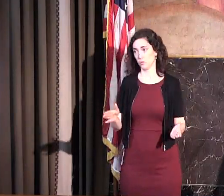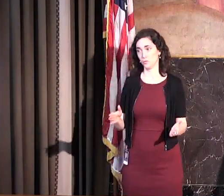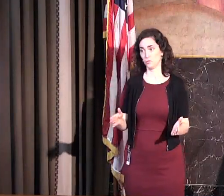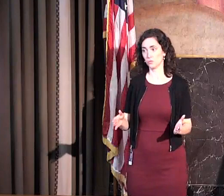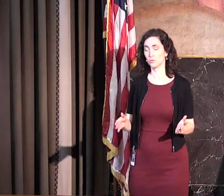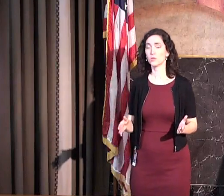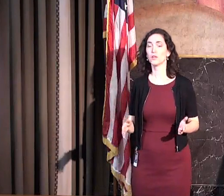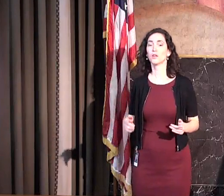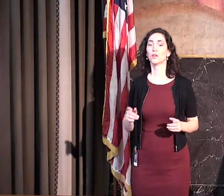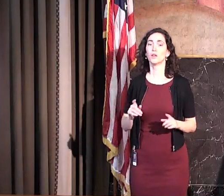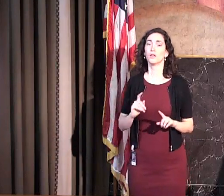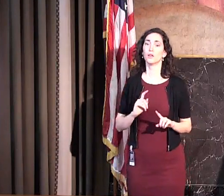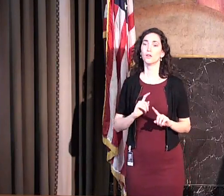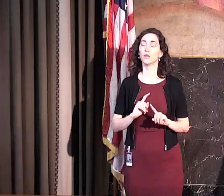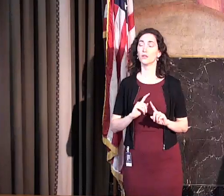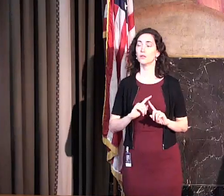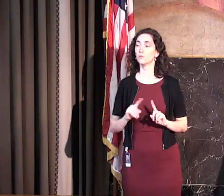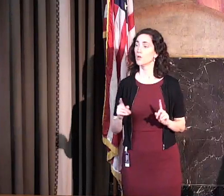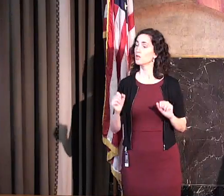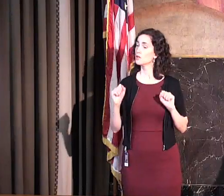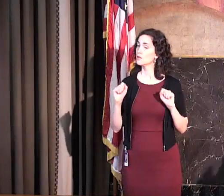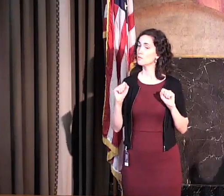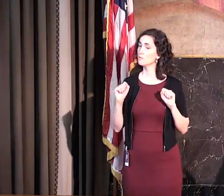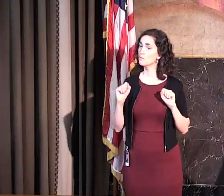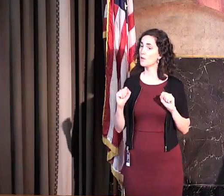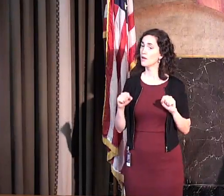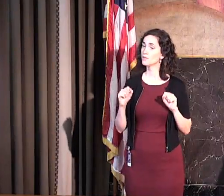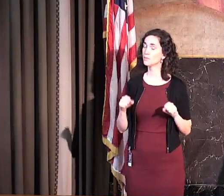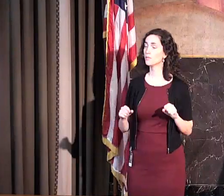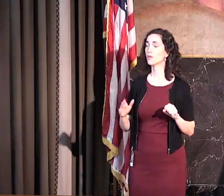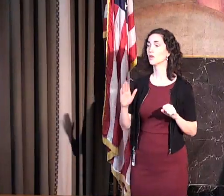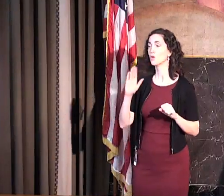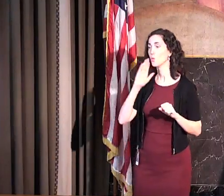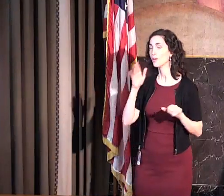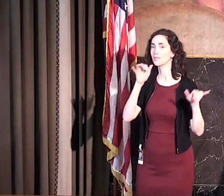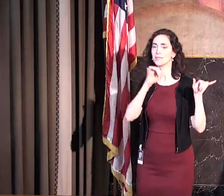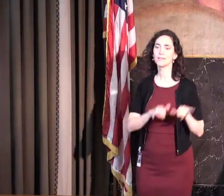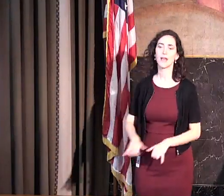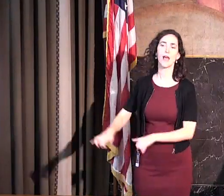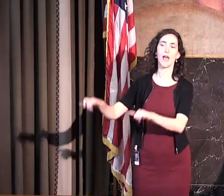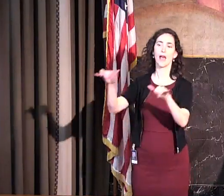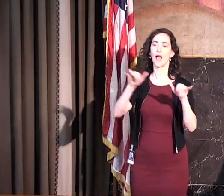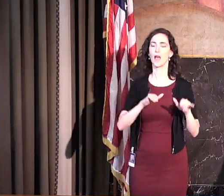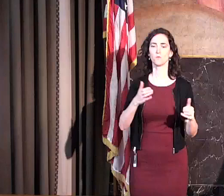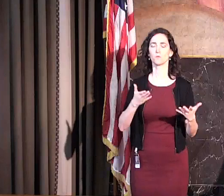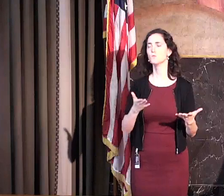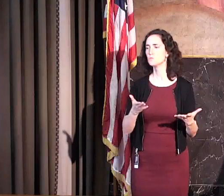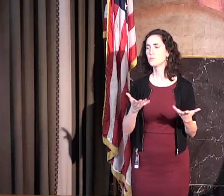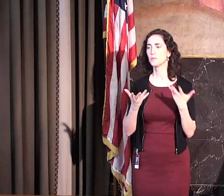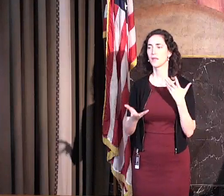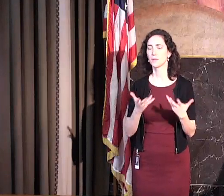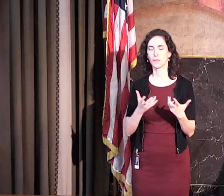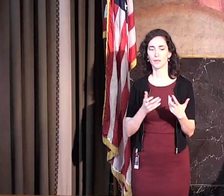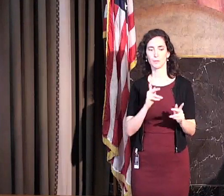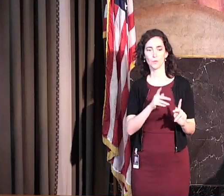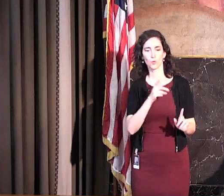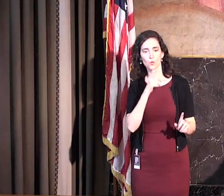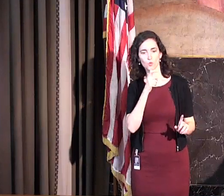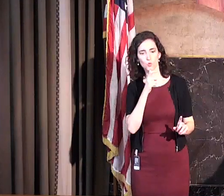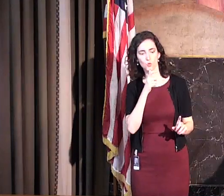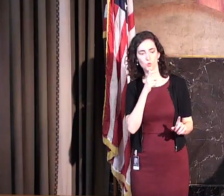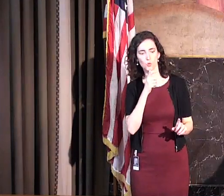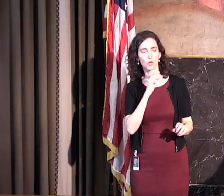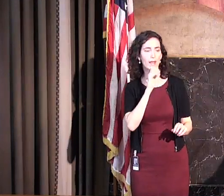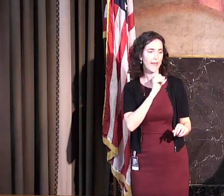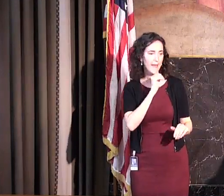that. It's a possibility that it won't be a blanket recommendation for everyone, but it would be tailored to people who are